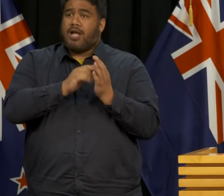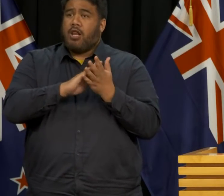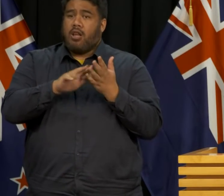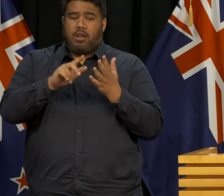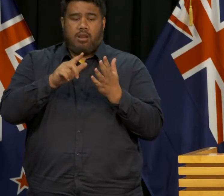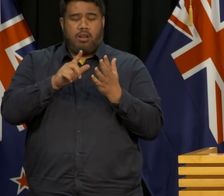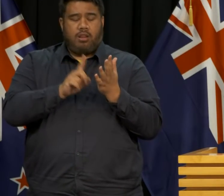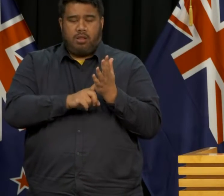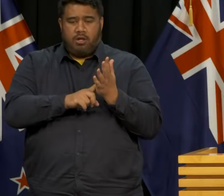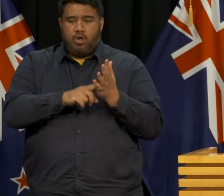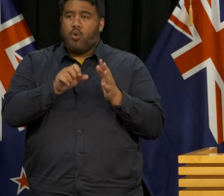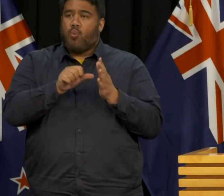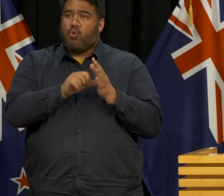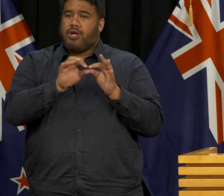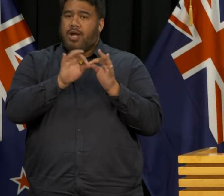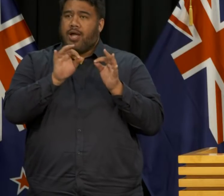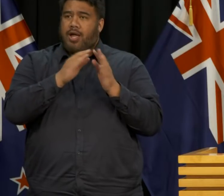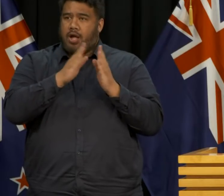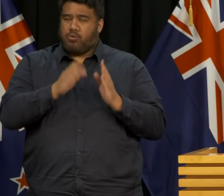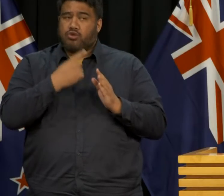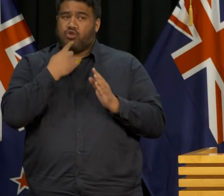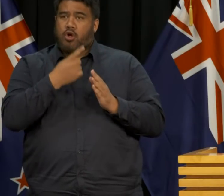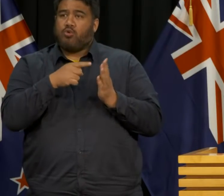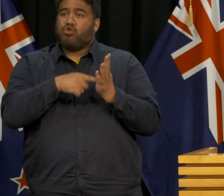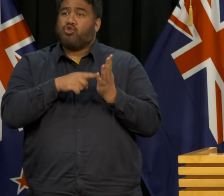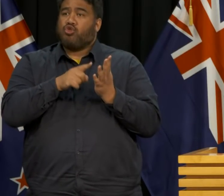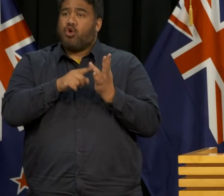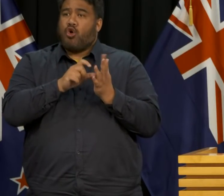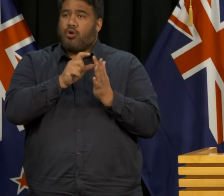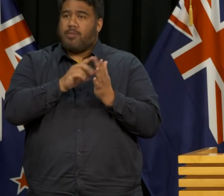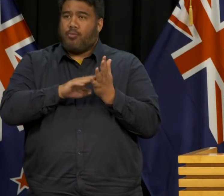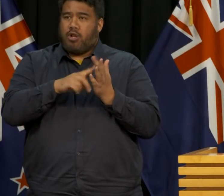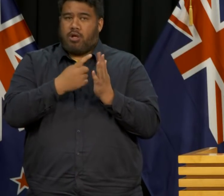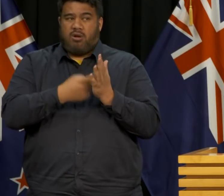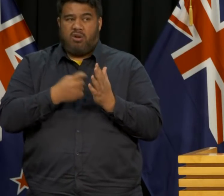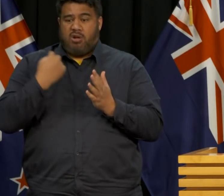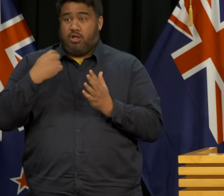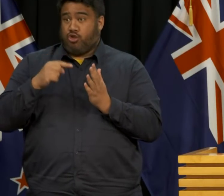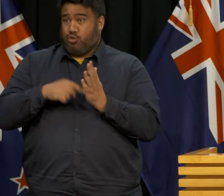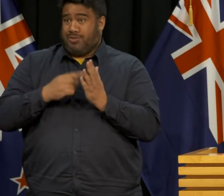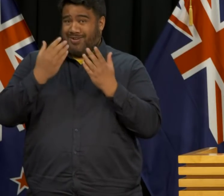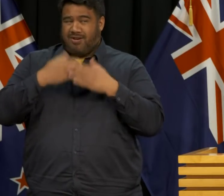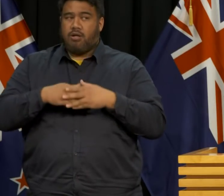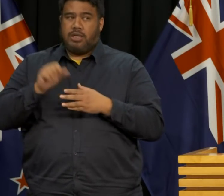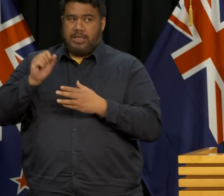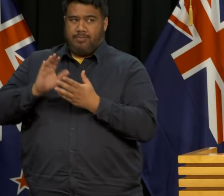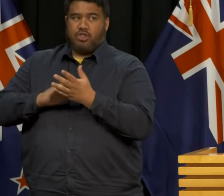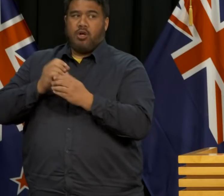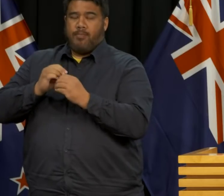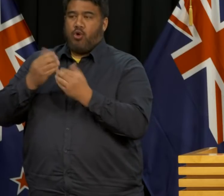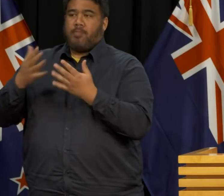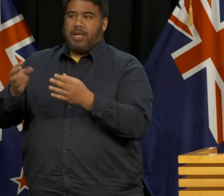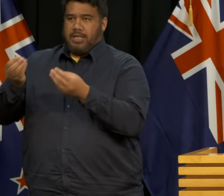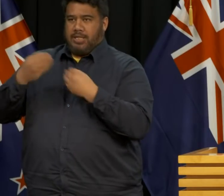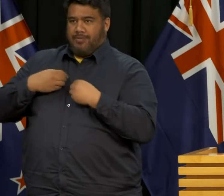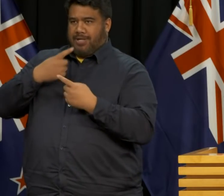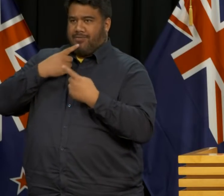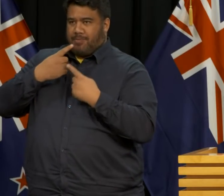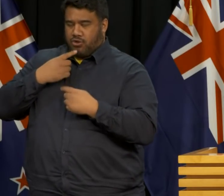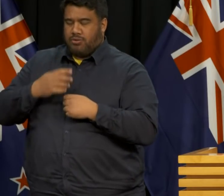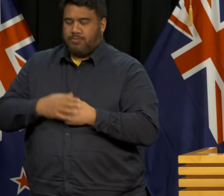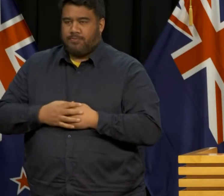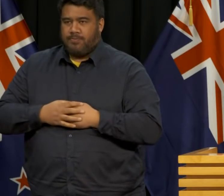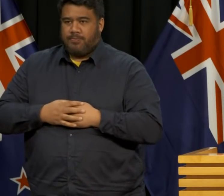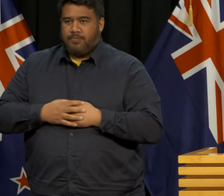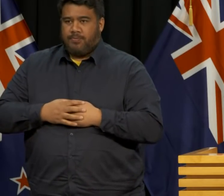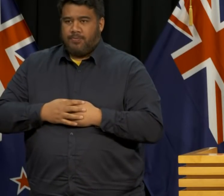patients, and yet yesterday when One News was asking Todd Muller about this, he said he didn't know, and he